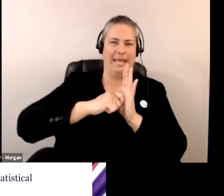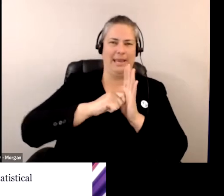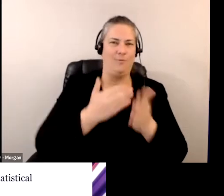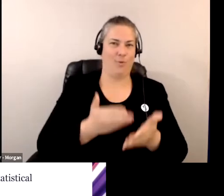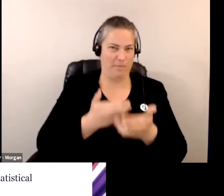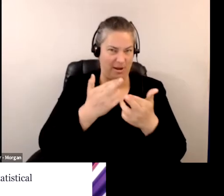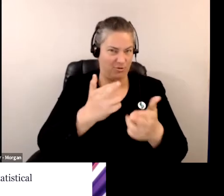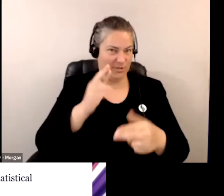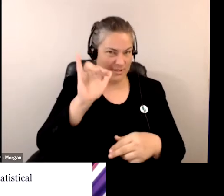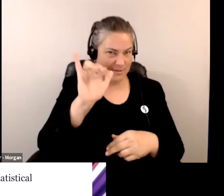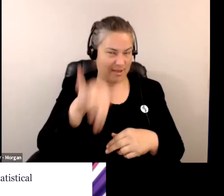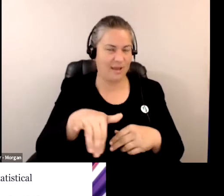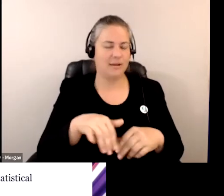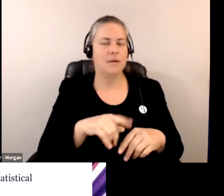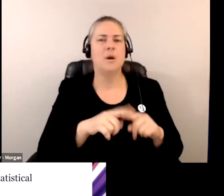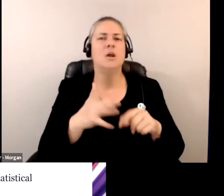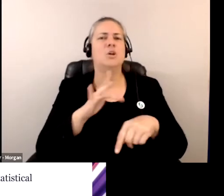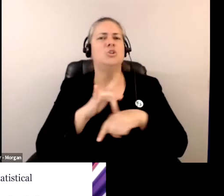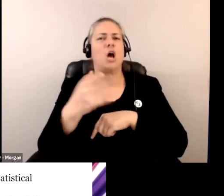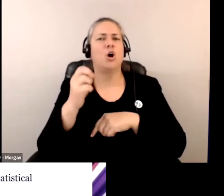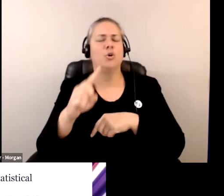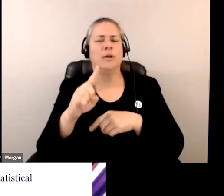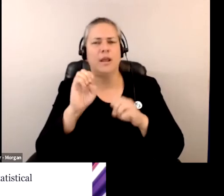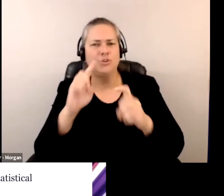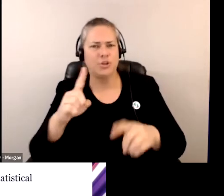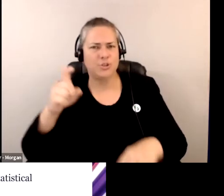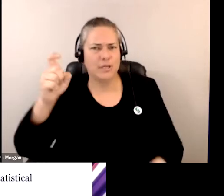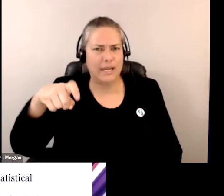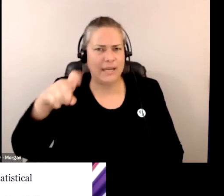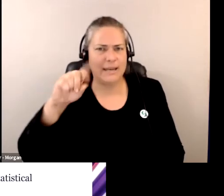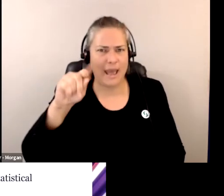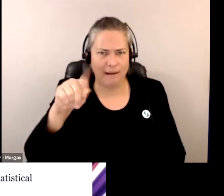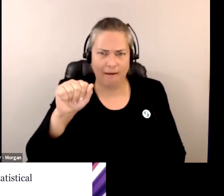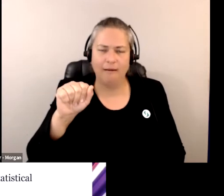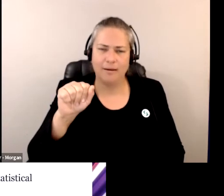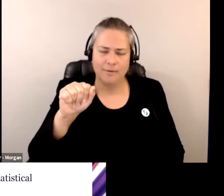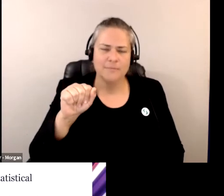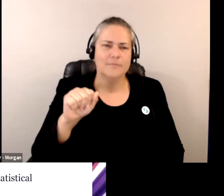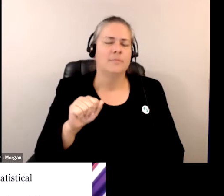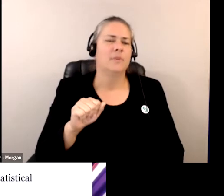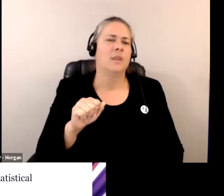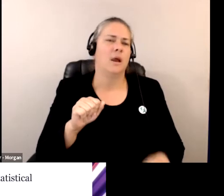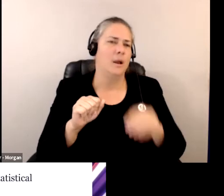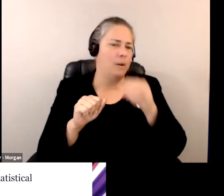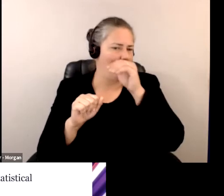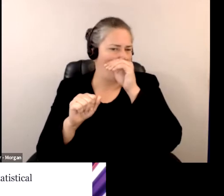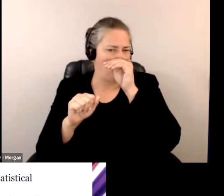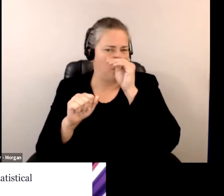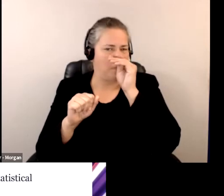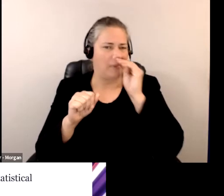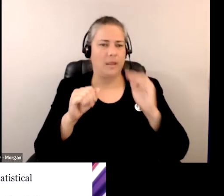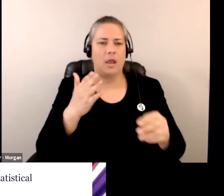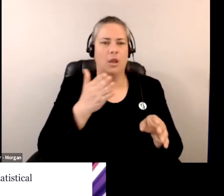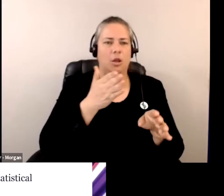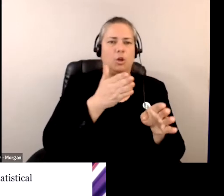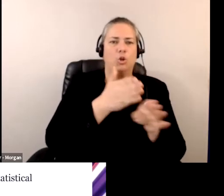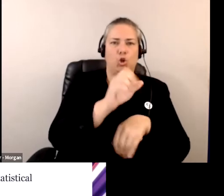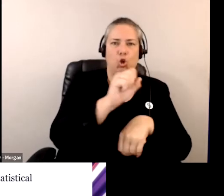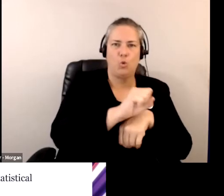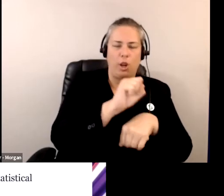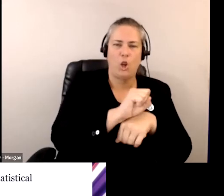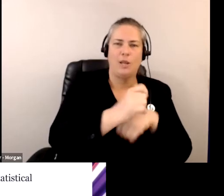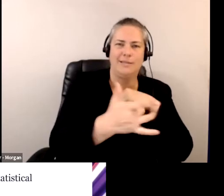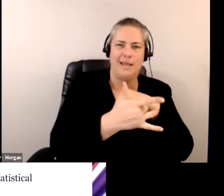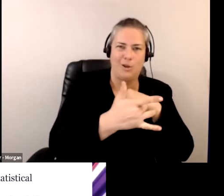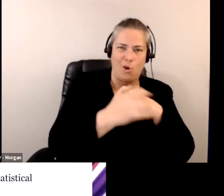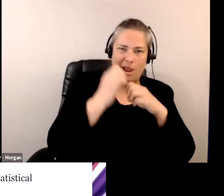but also the need for early childhood education data to be collected at a more intense level, career and technical education, adult